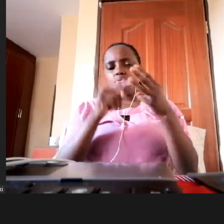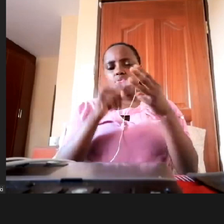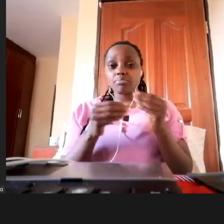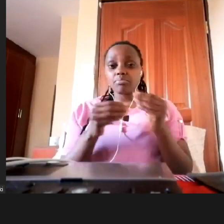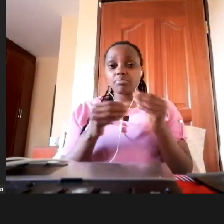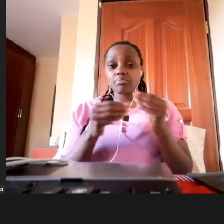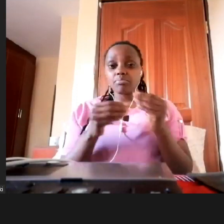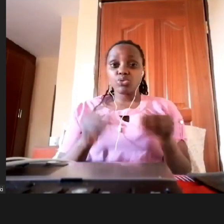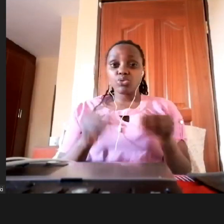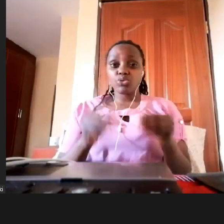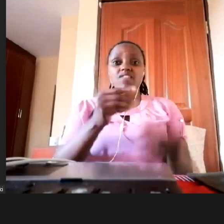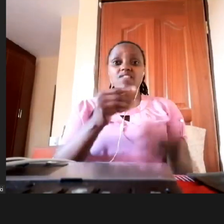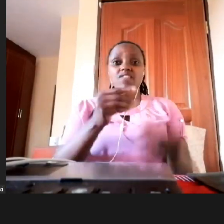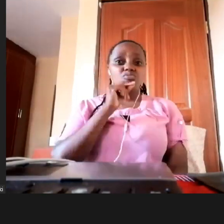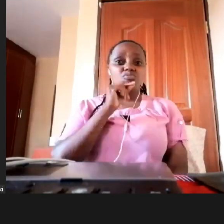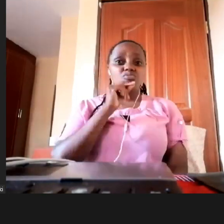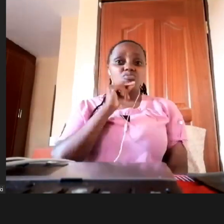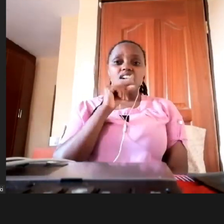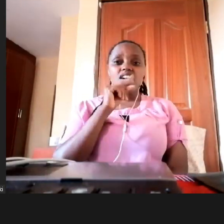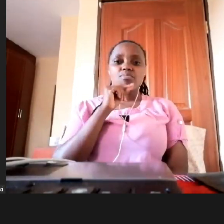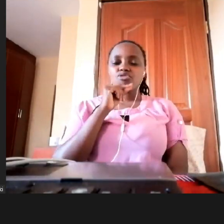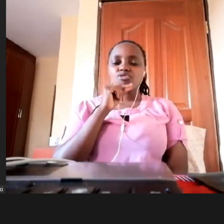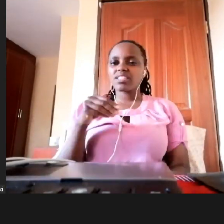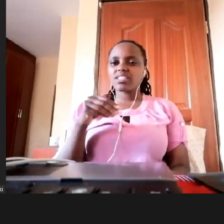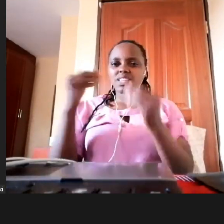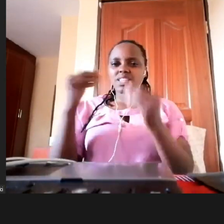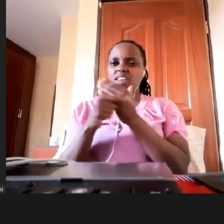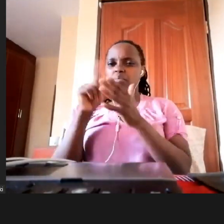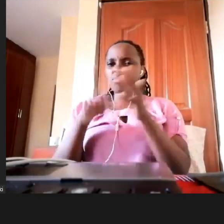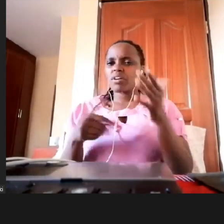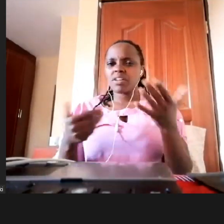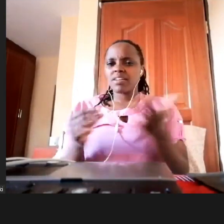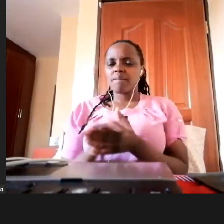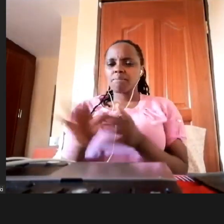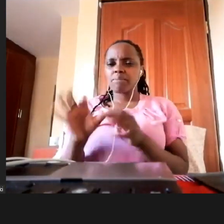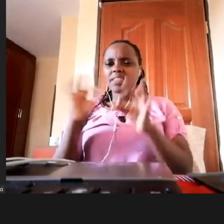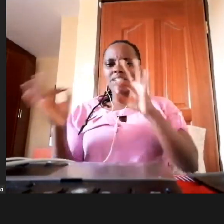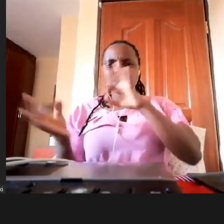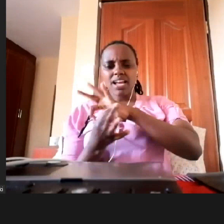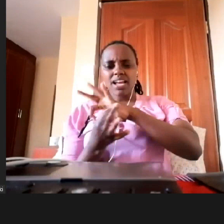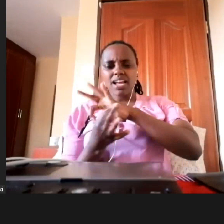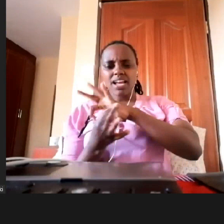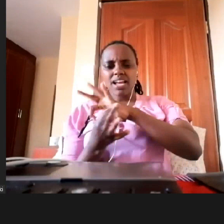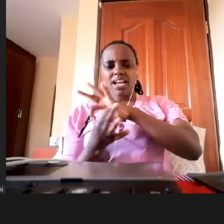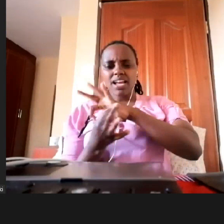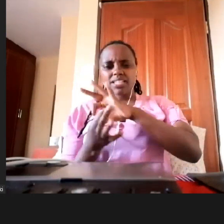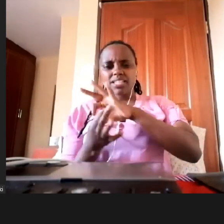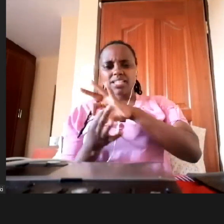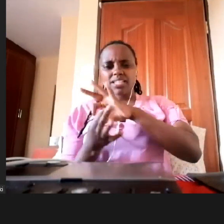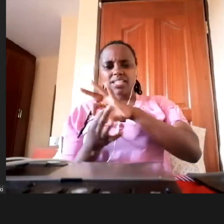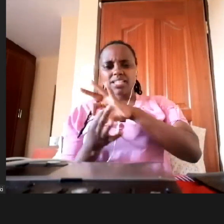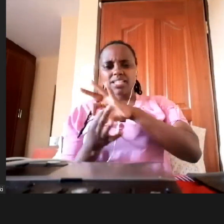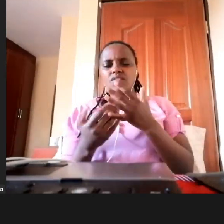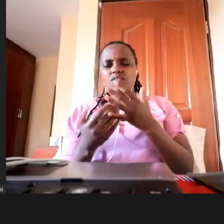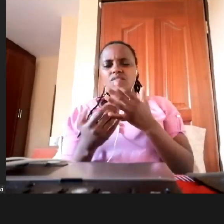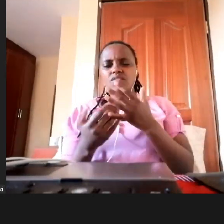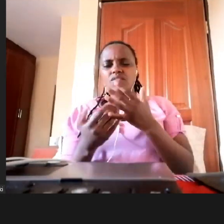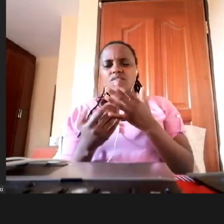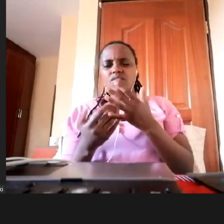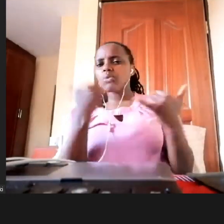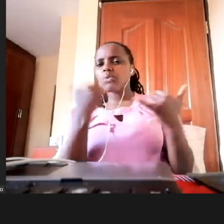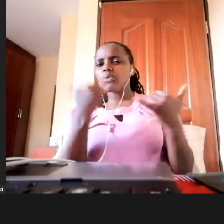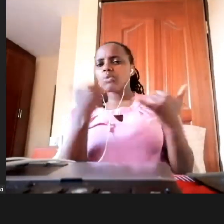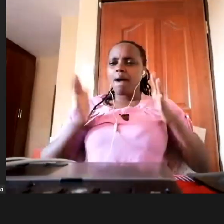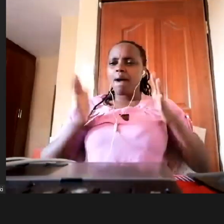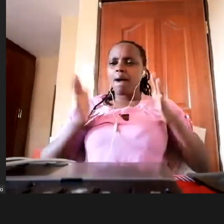the boys, they were giving them names like, that translates in, playful, or scatterbrain, and